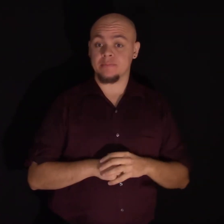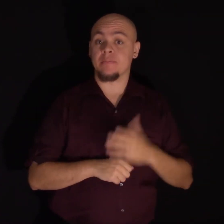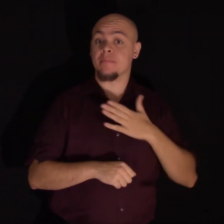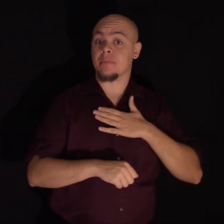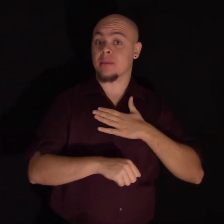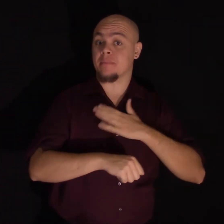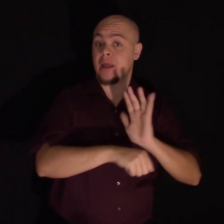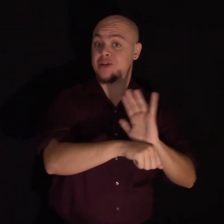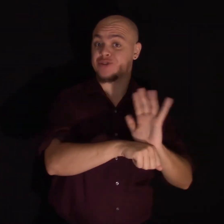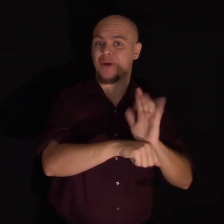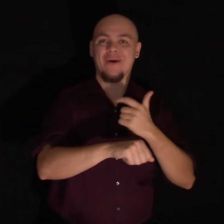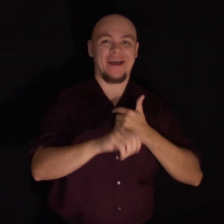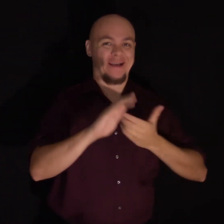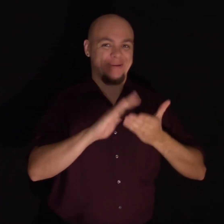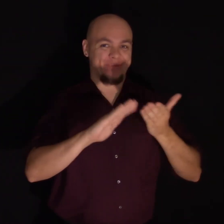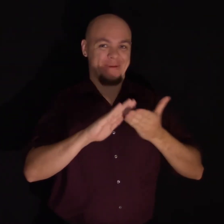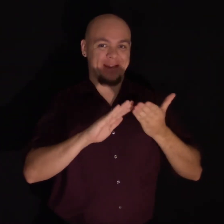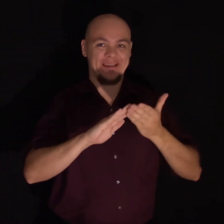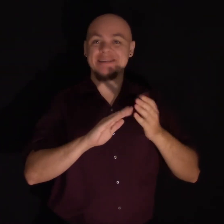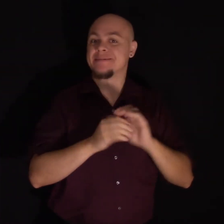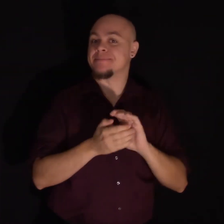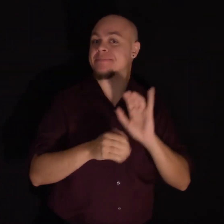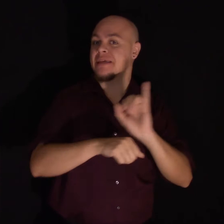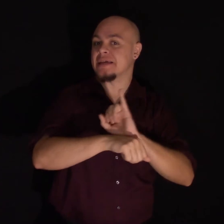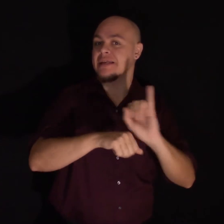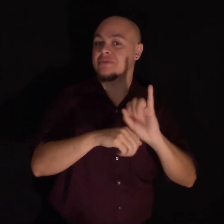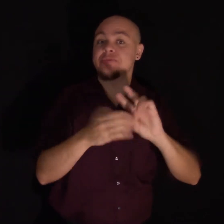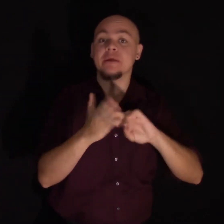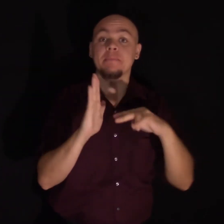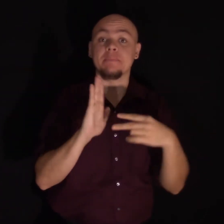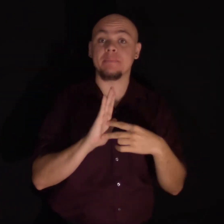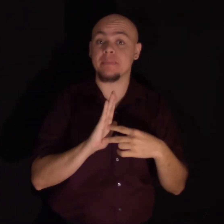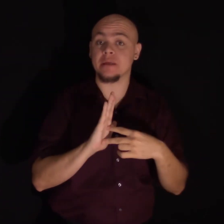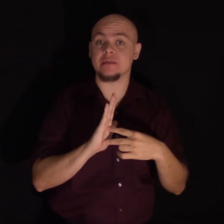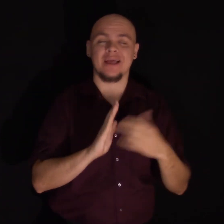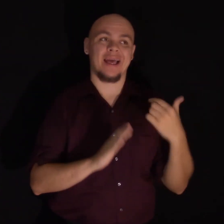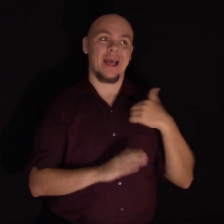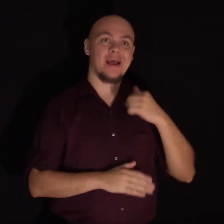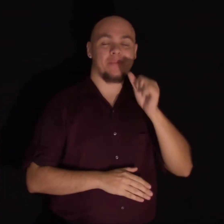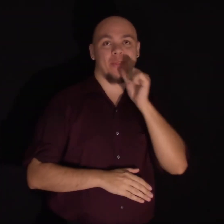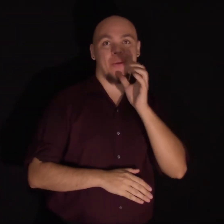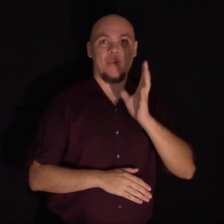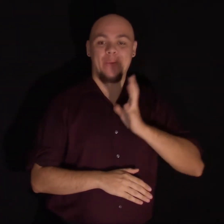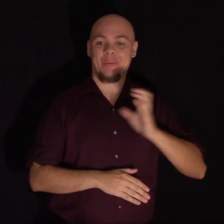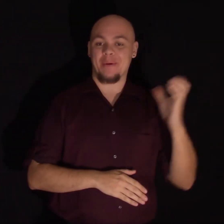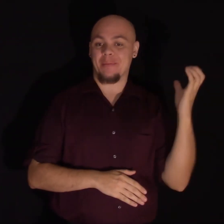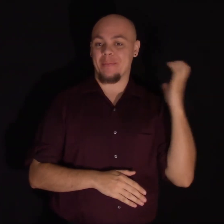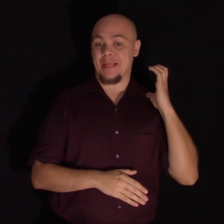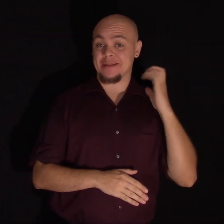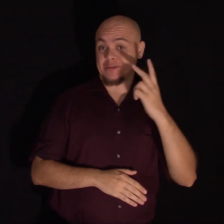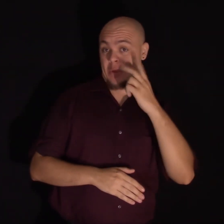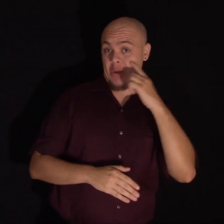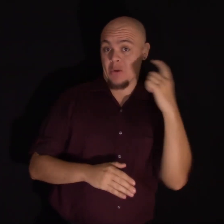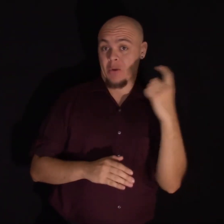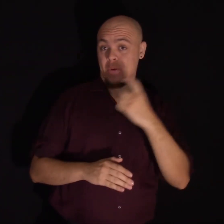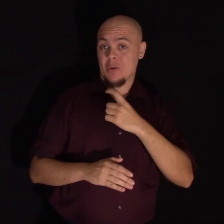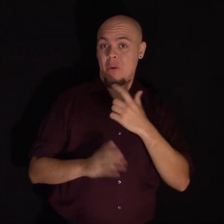series. Showrunner is industry talk for boss lady, hence the blazer.